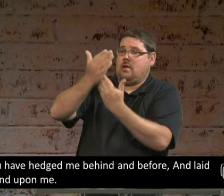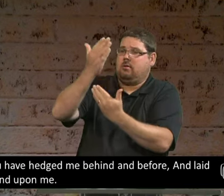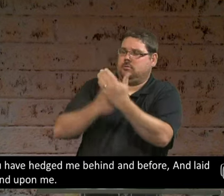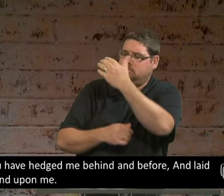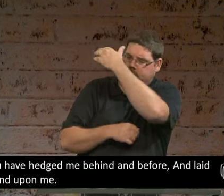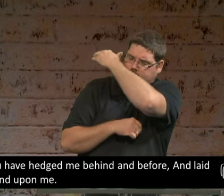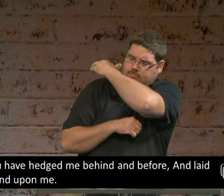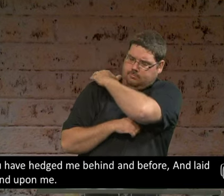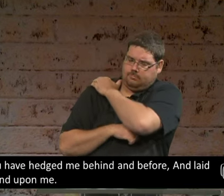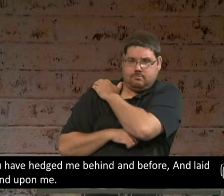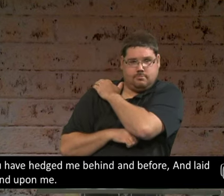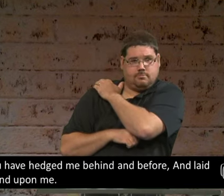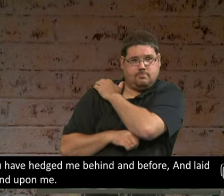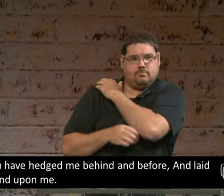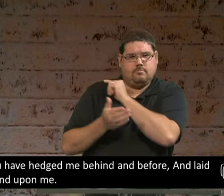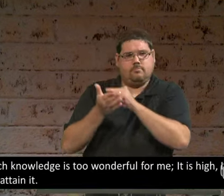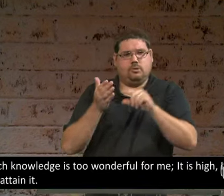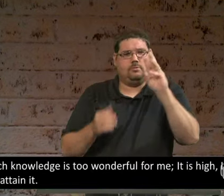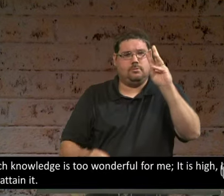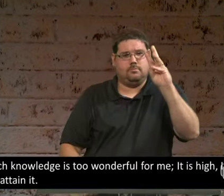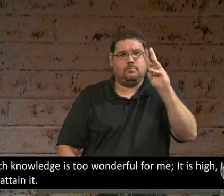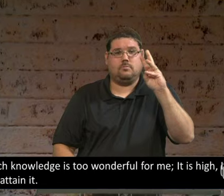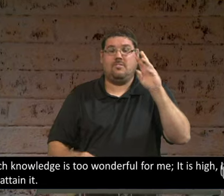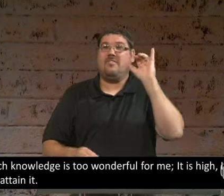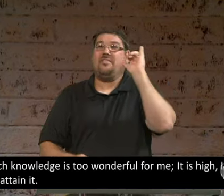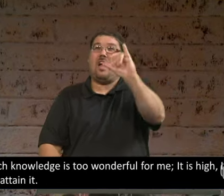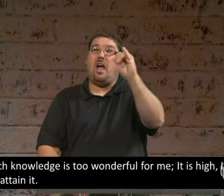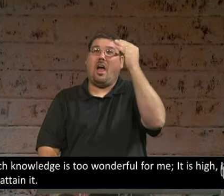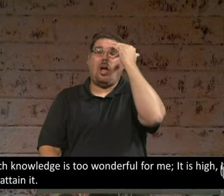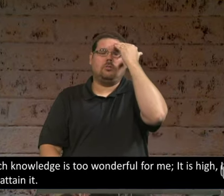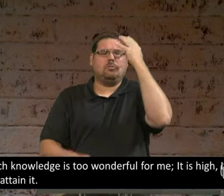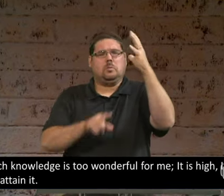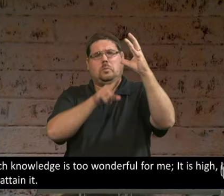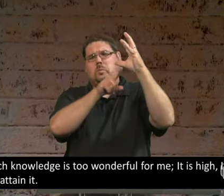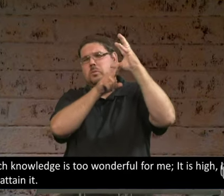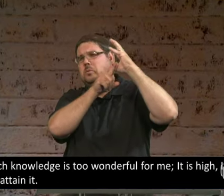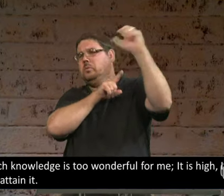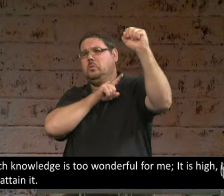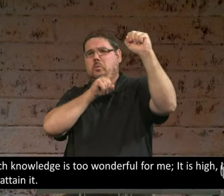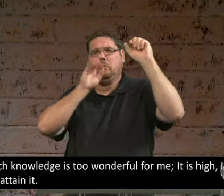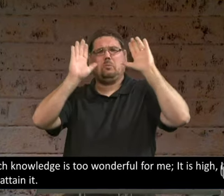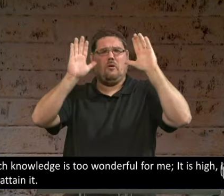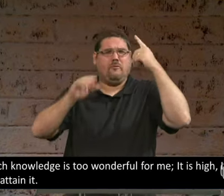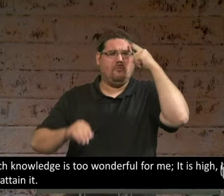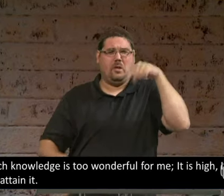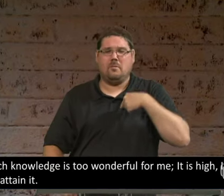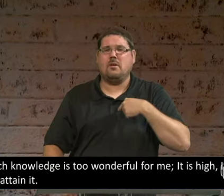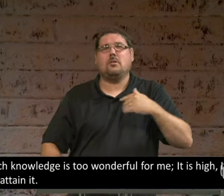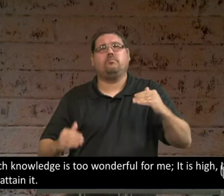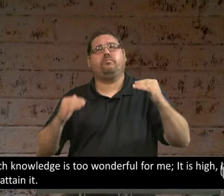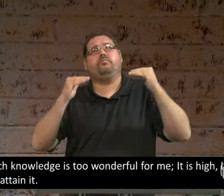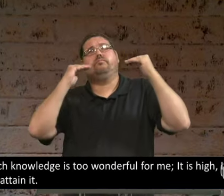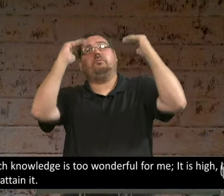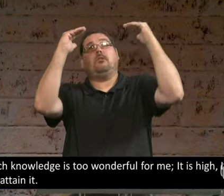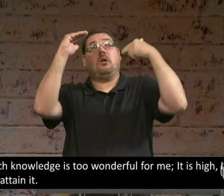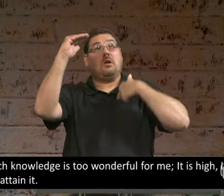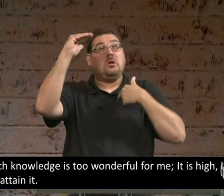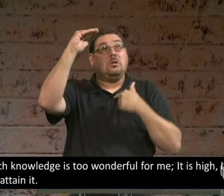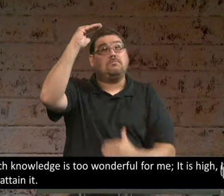and laid your hand upon me." Verse 6, "Such knowledge is too wonderful for me. It is